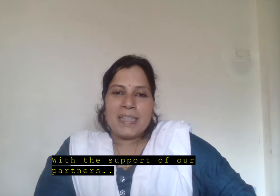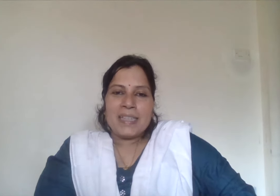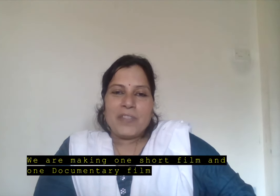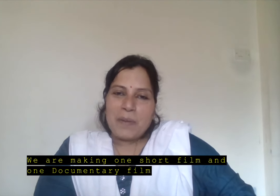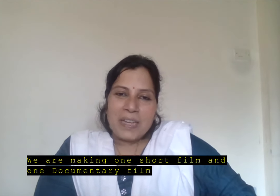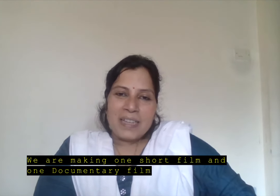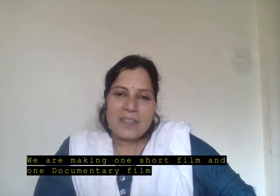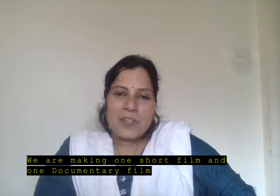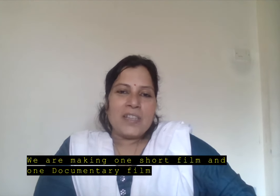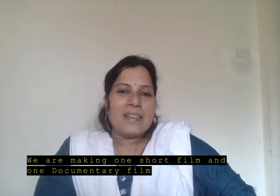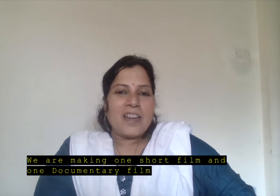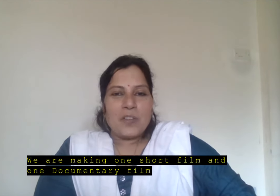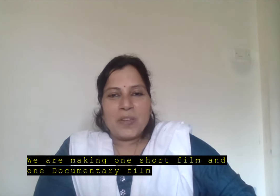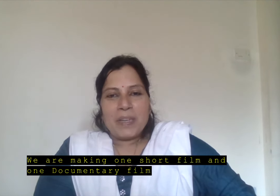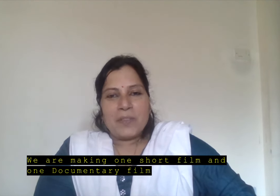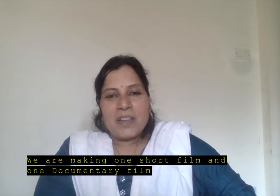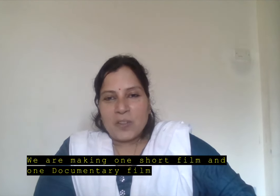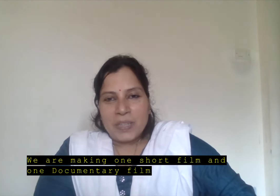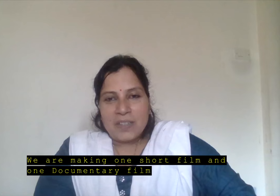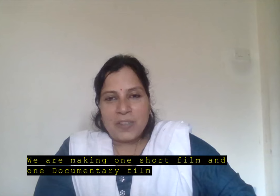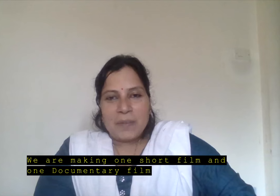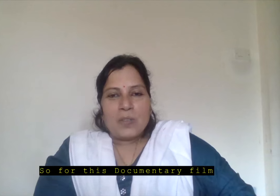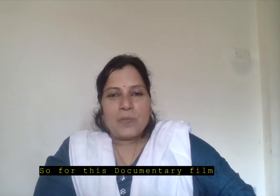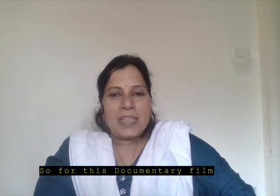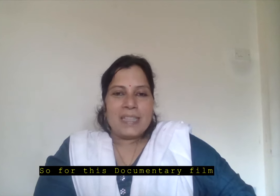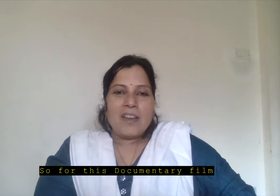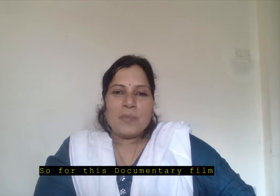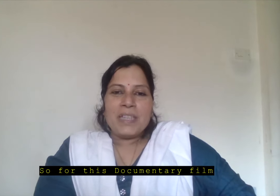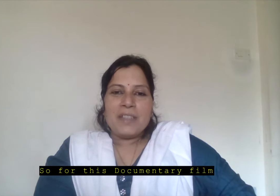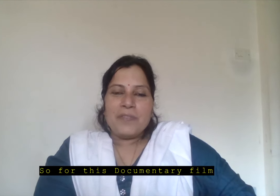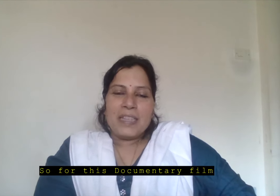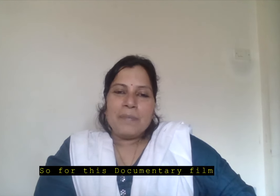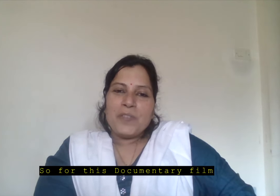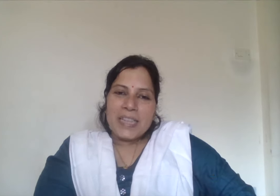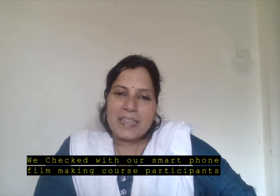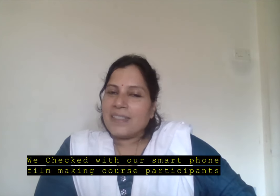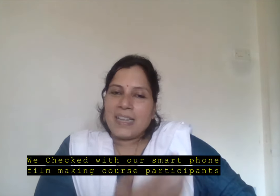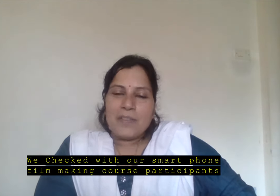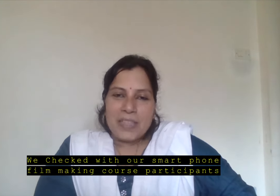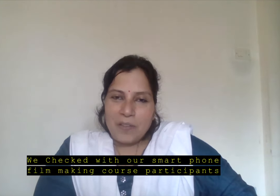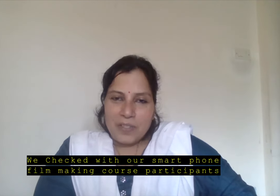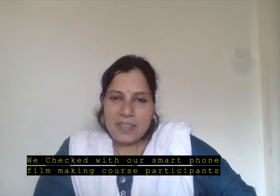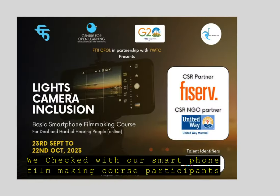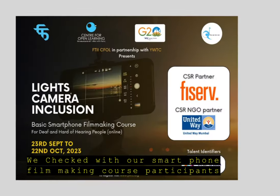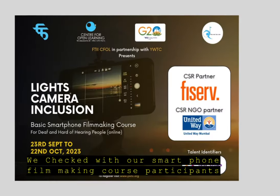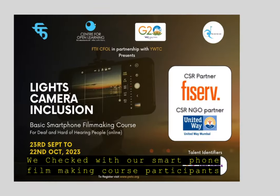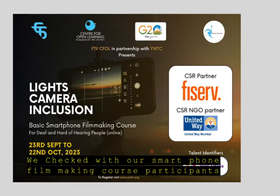partners. We are making one short film and one documentary film. So for this documentary film, we checked with our smartphone